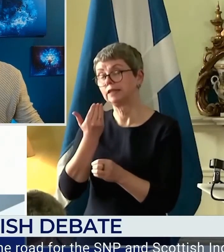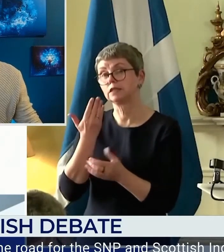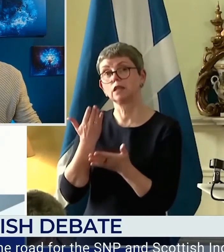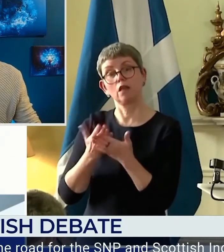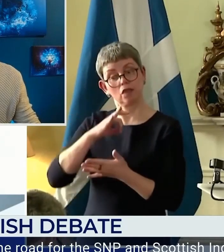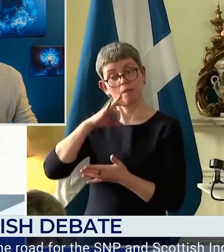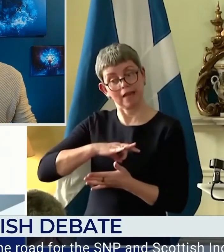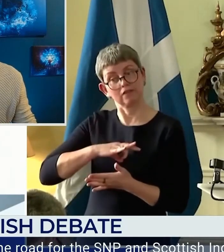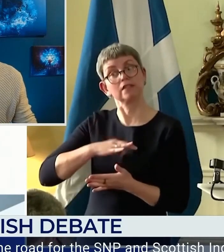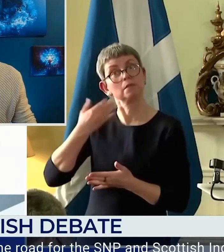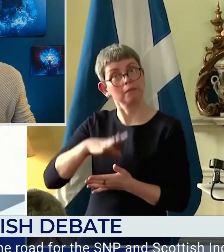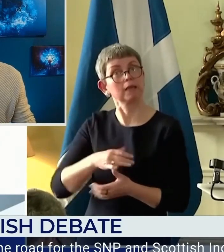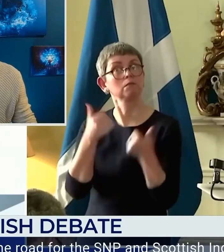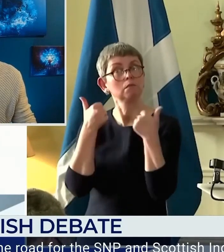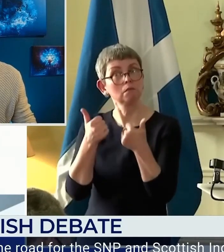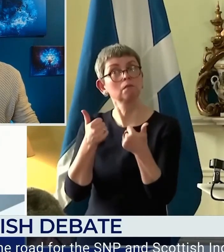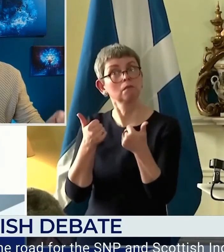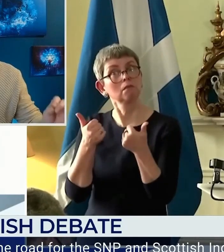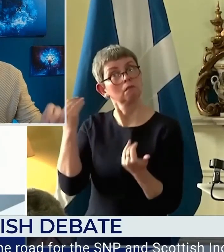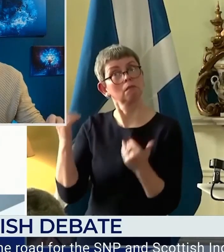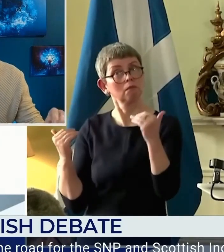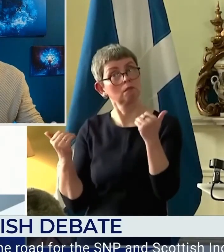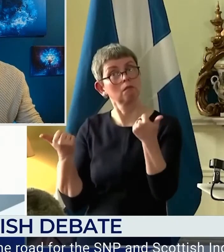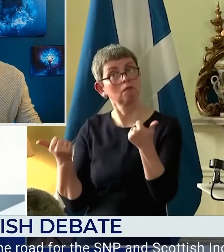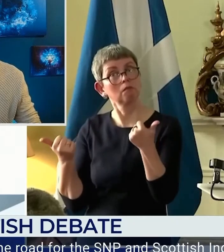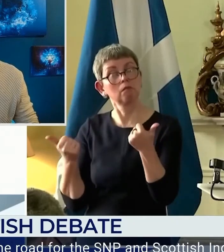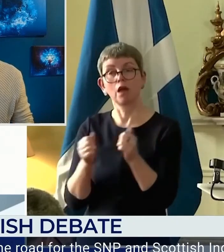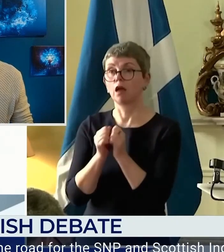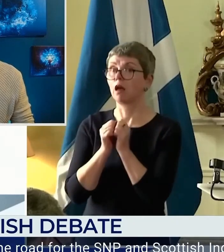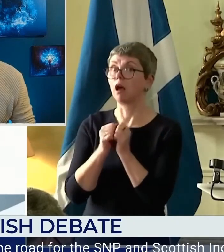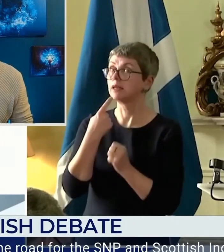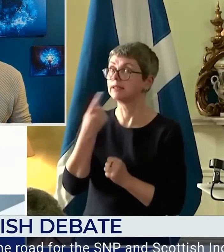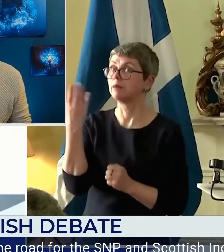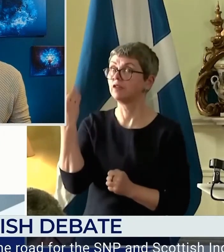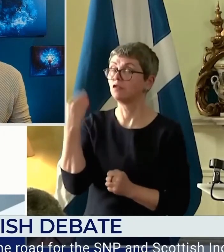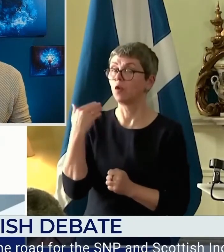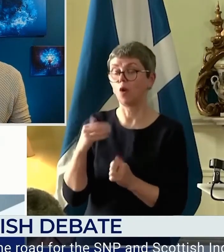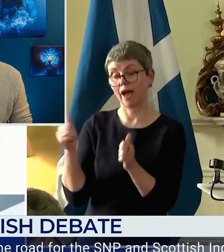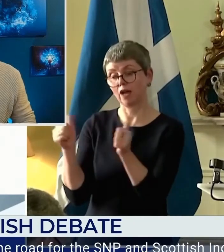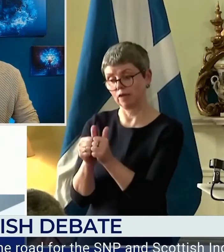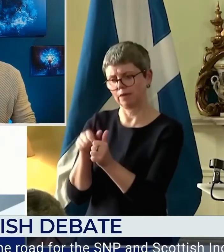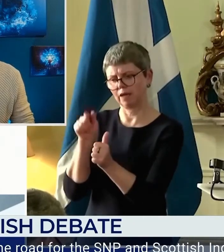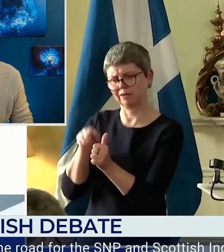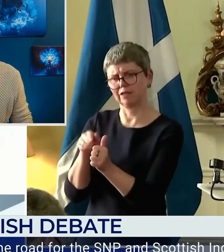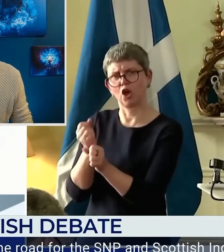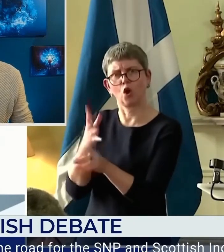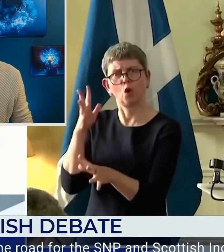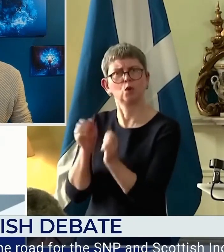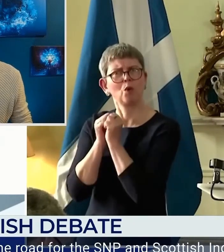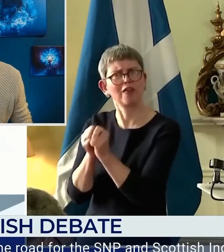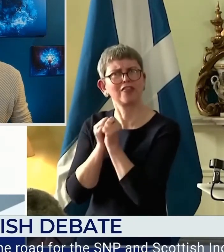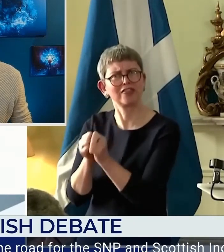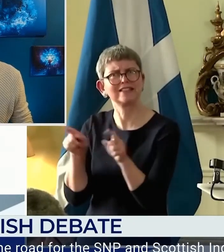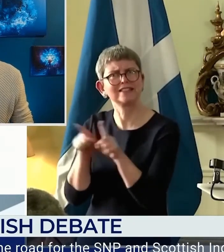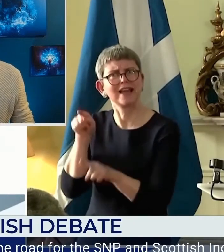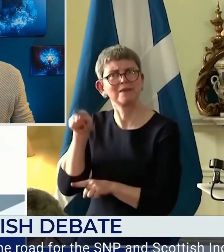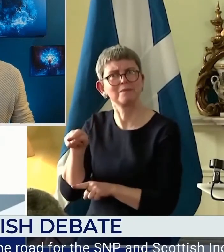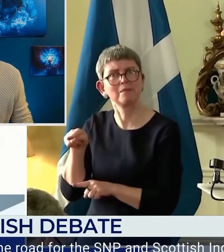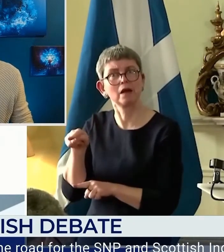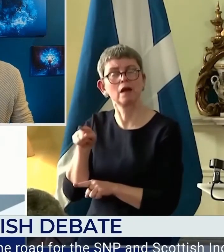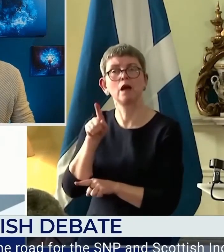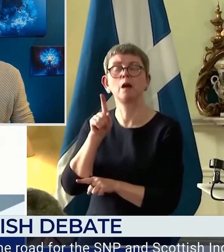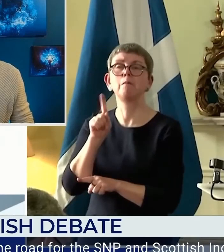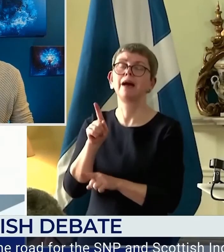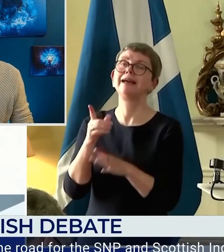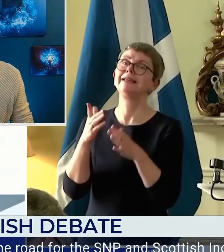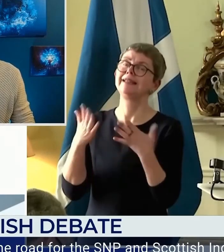Professor John Curtis shows that he's a deeply and increasingly unpopular politician in Scotland, even among SNP voters. Now, it's